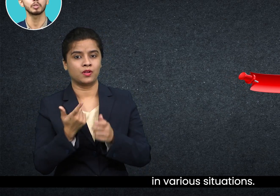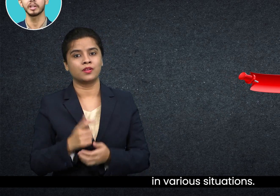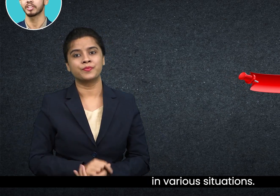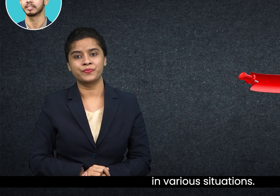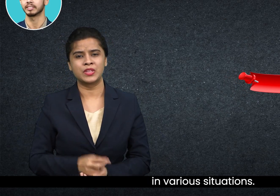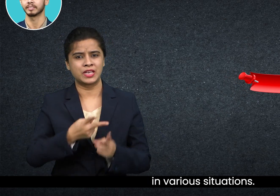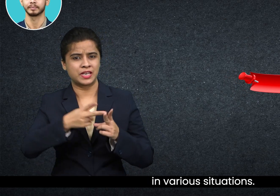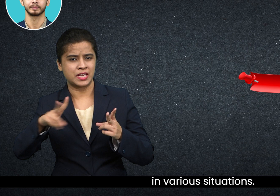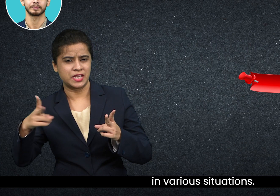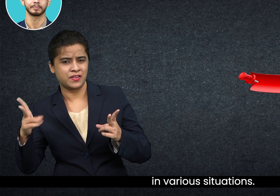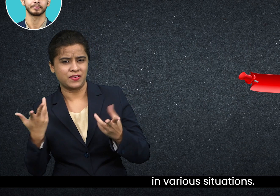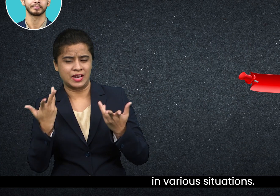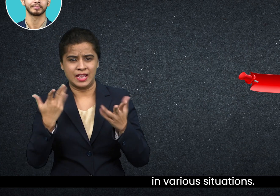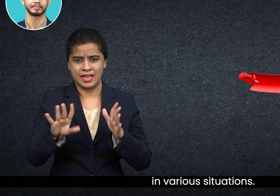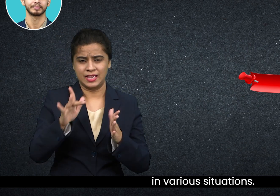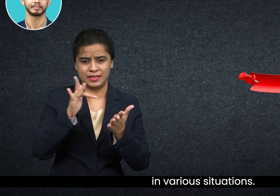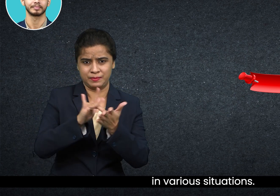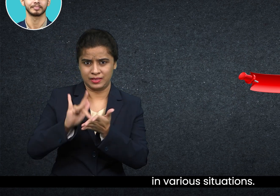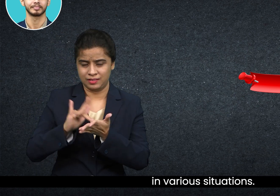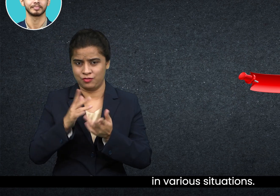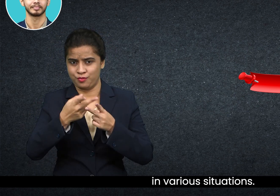various situations.